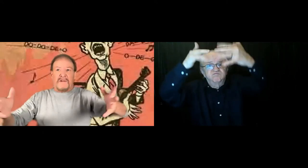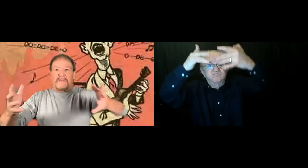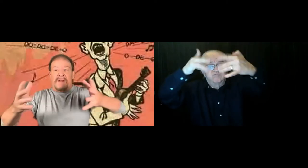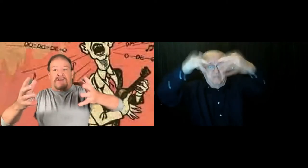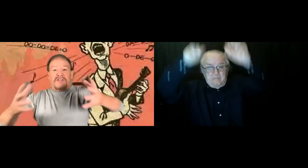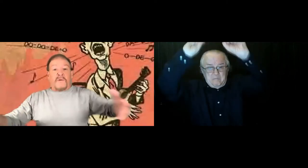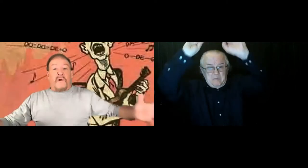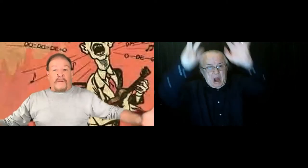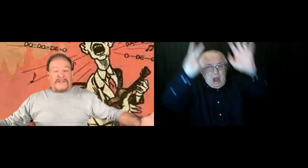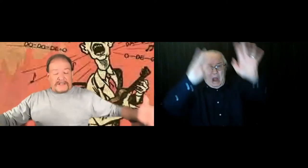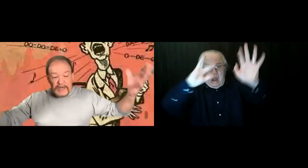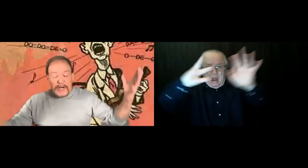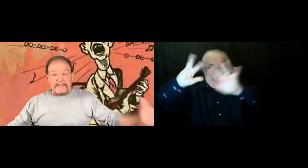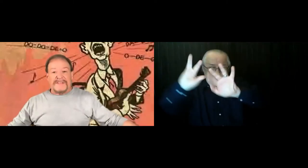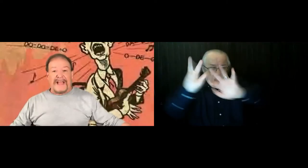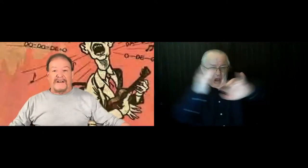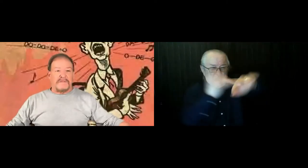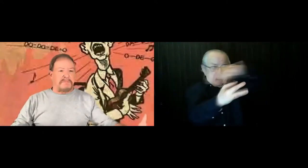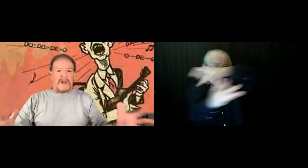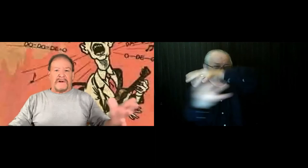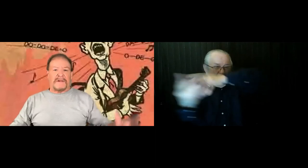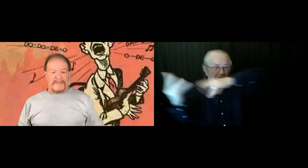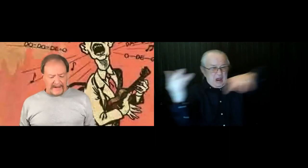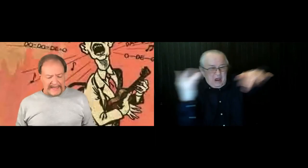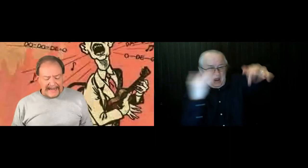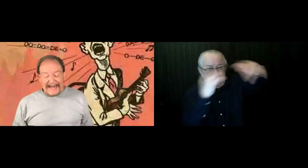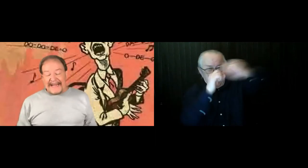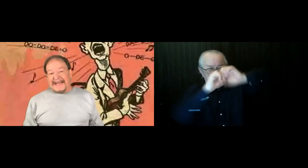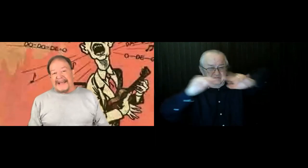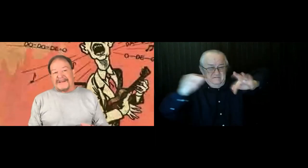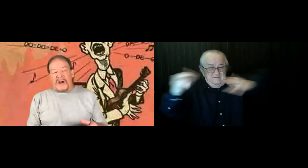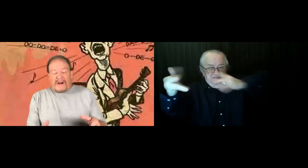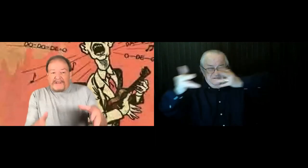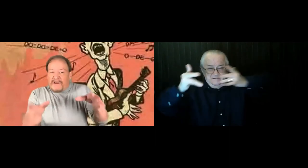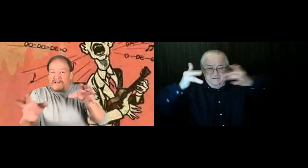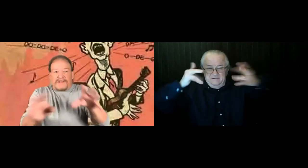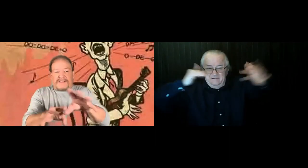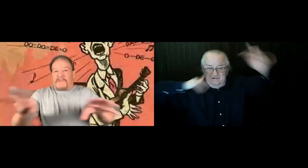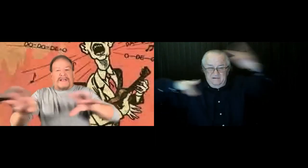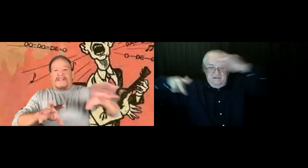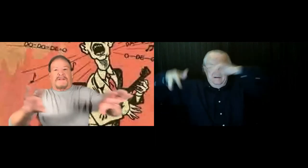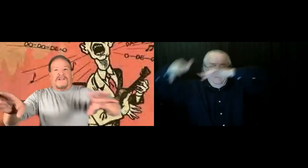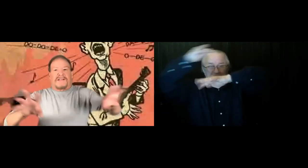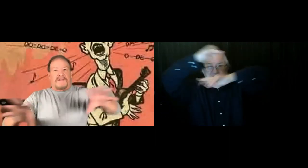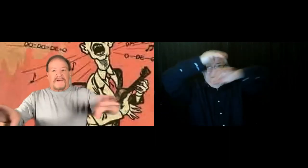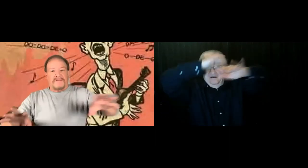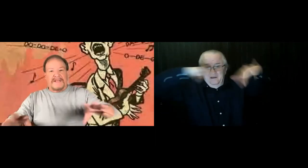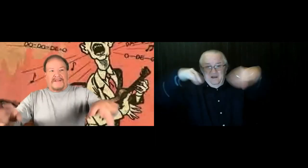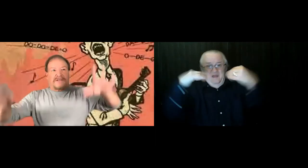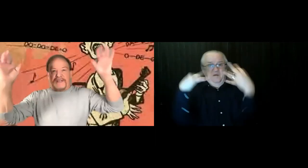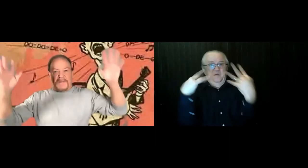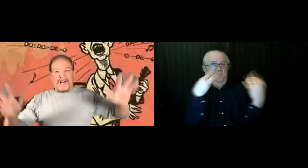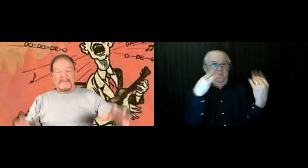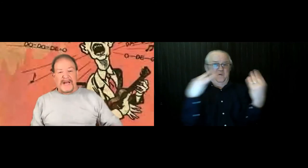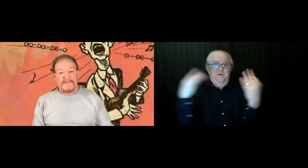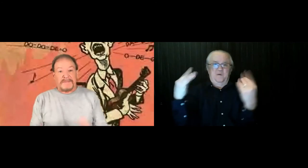snow storm that just comes down. It's blowing all about, and cars are all, you see the red lights flashing everywhere. The red lights